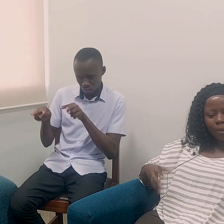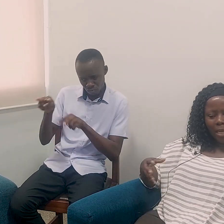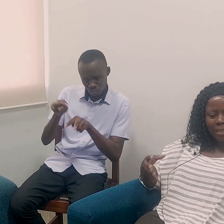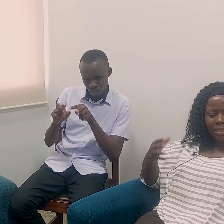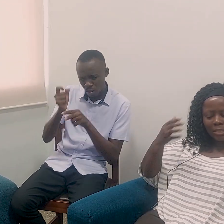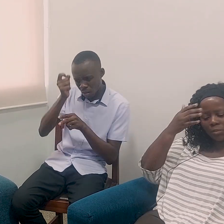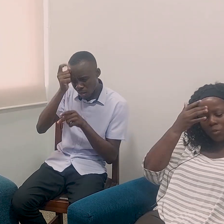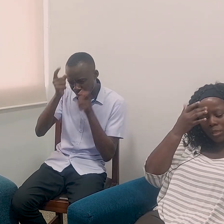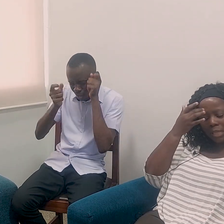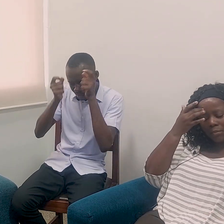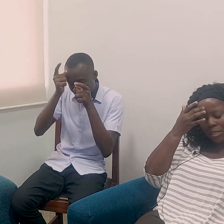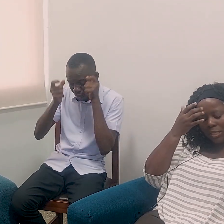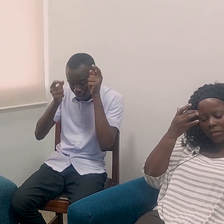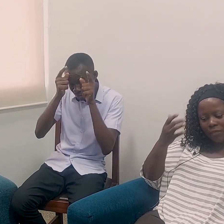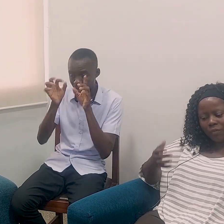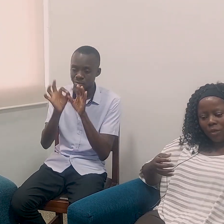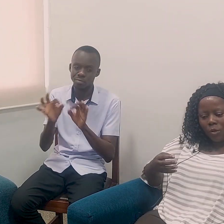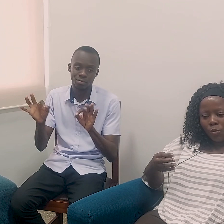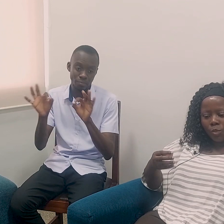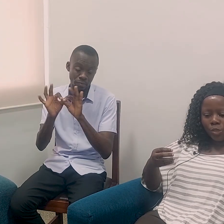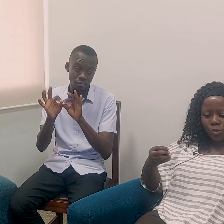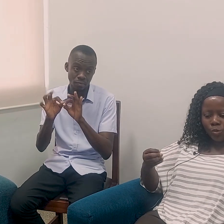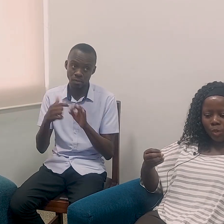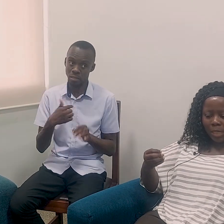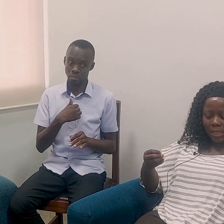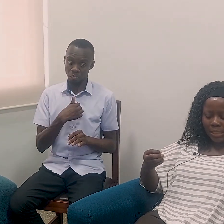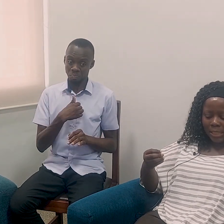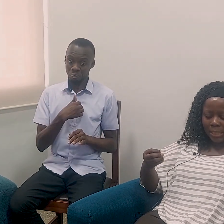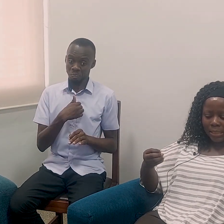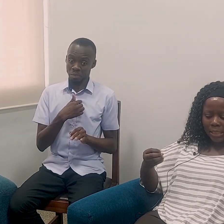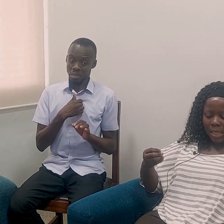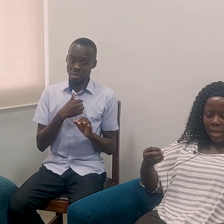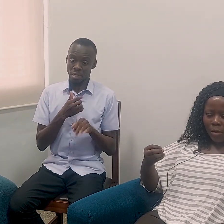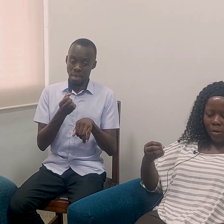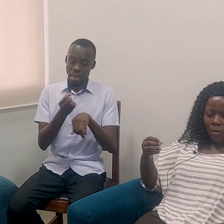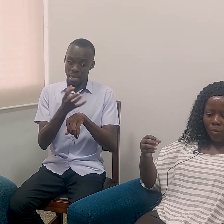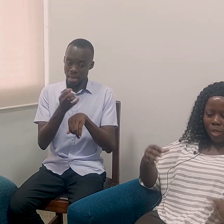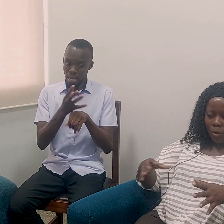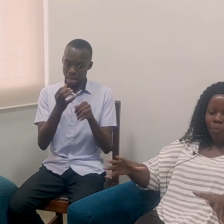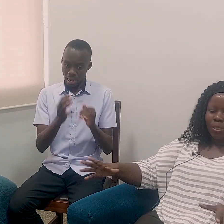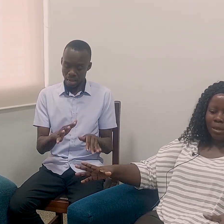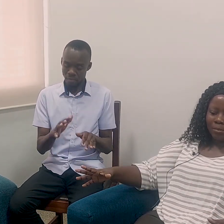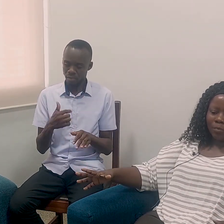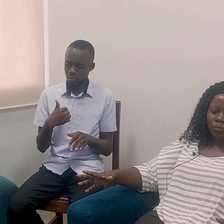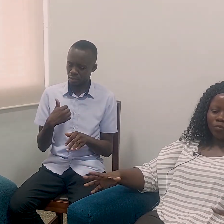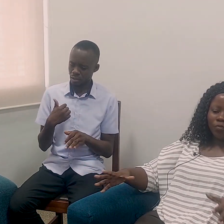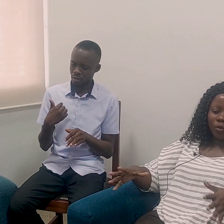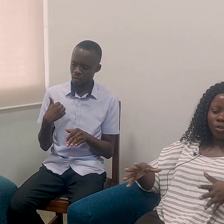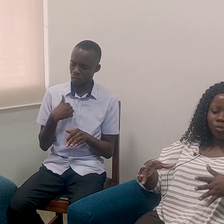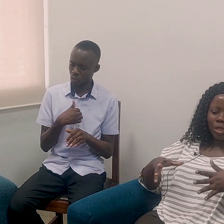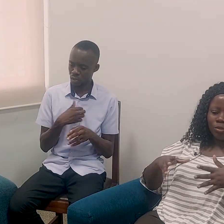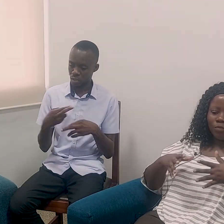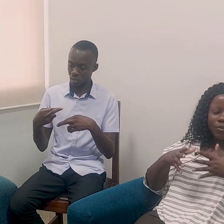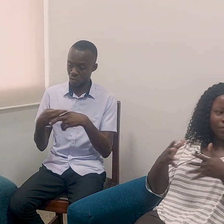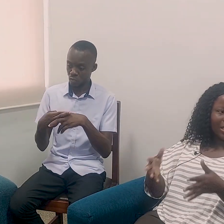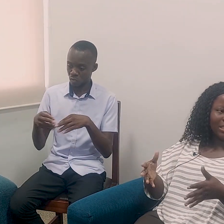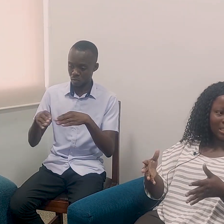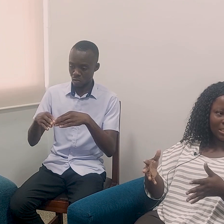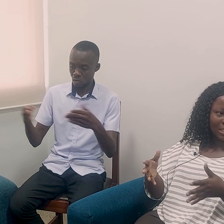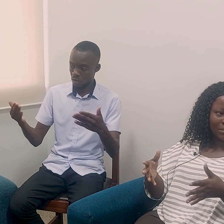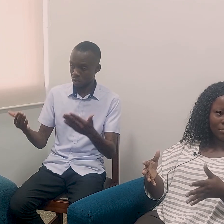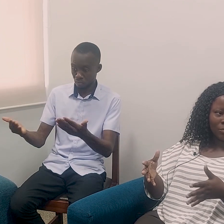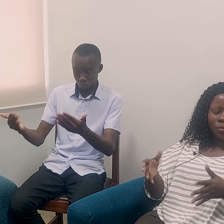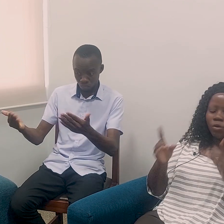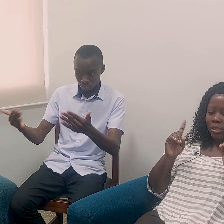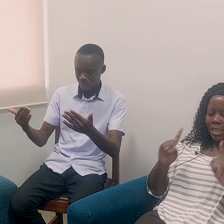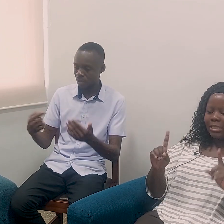In practice, what I believe we do is that we open up the room for children to feel